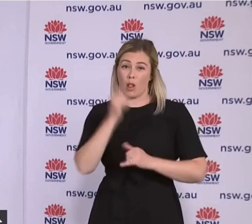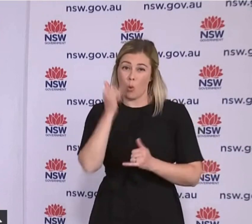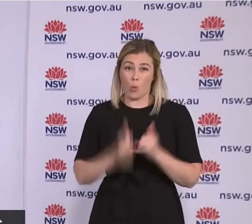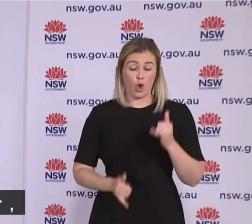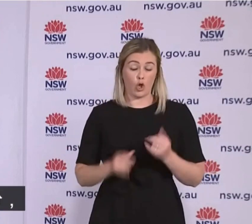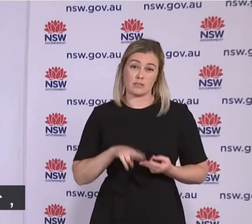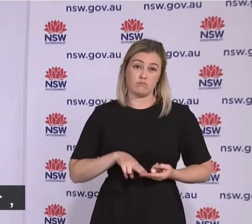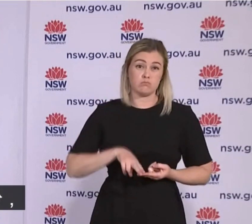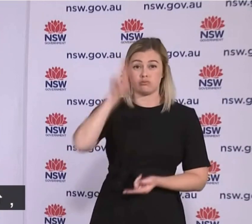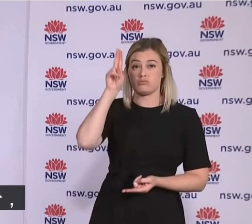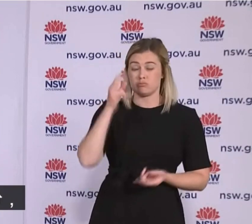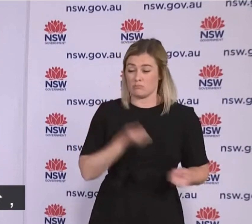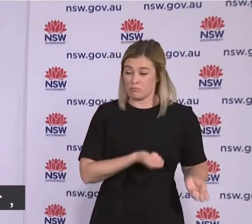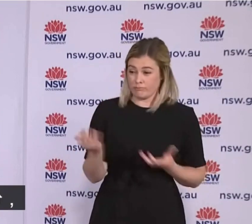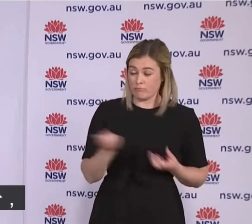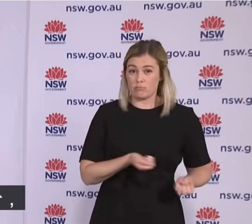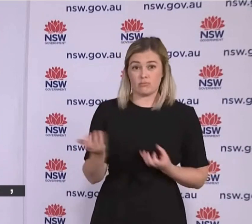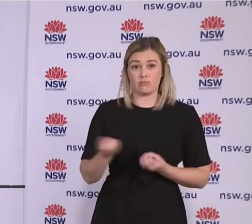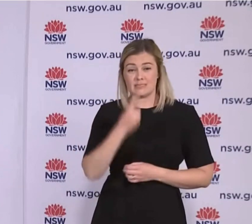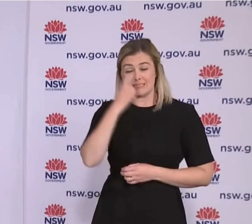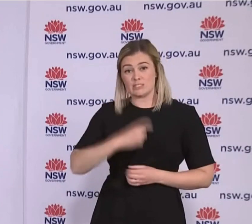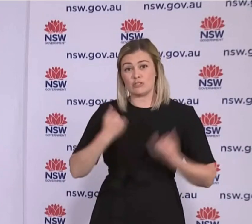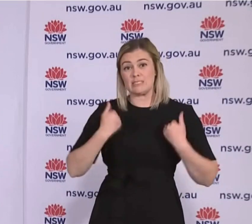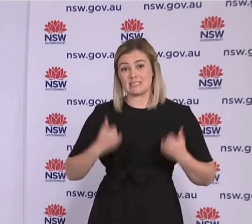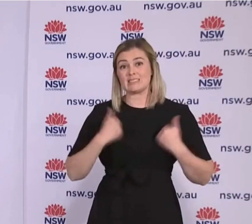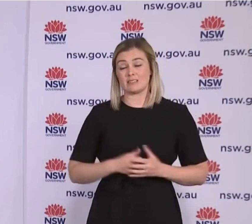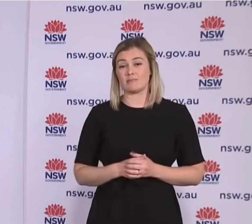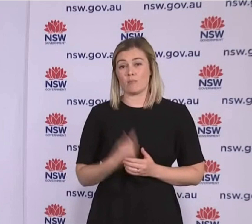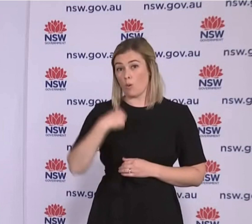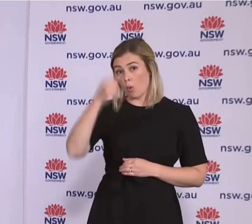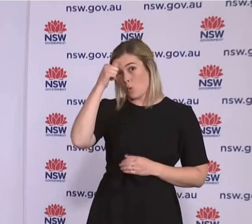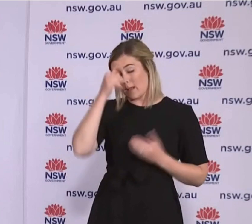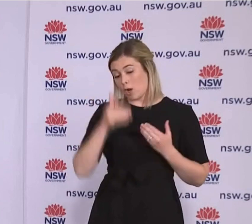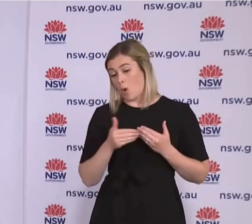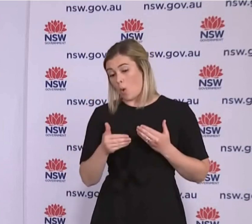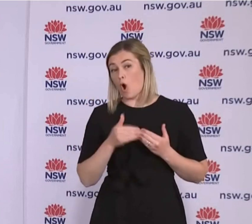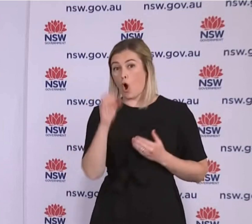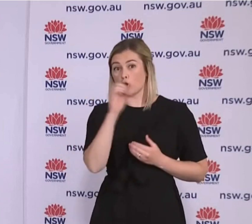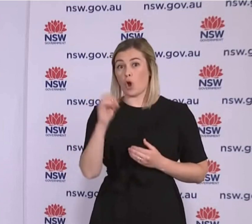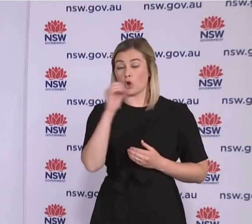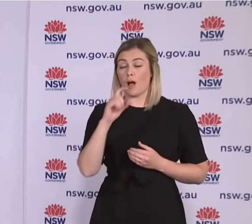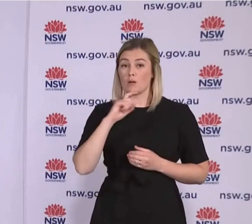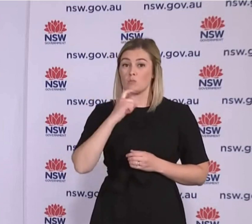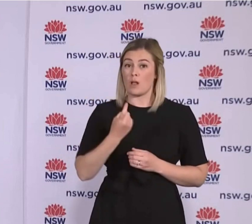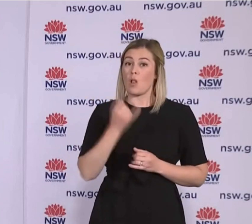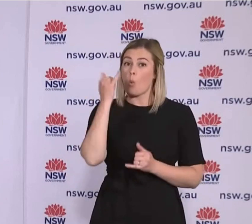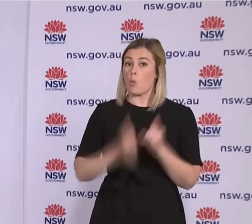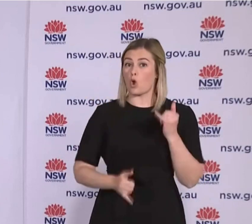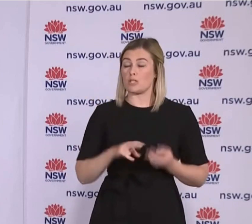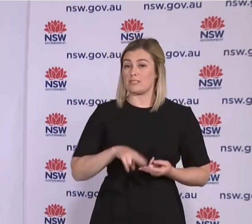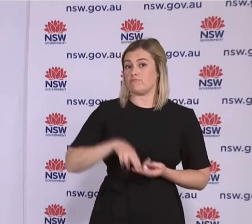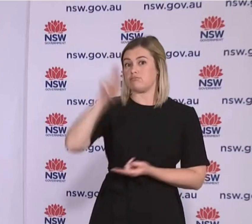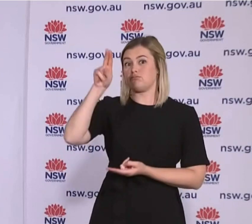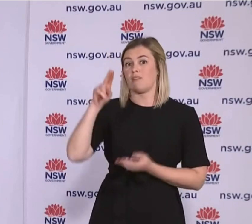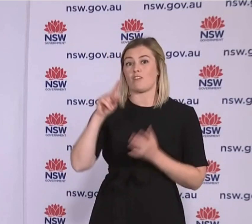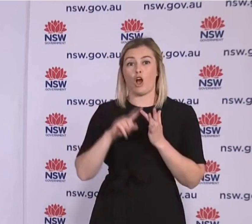a spike in the number of people, unfortunately, that not only have to be hospitalised but have to be hospitalised in our intensive care units. We also know it will be